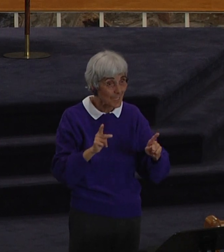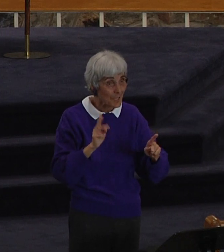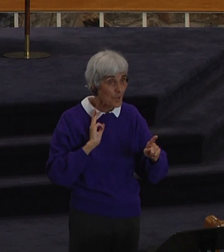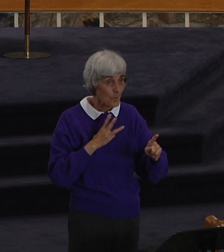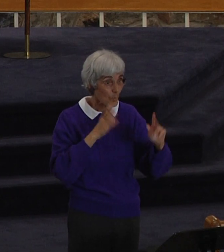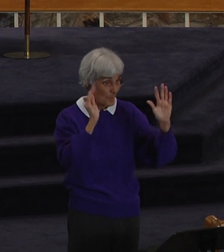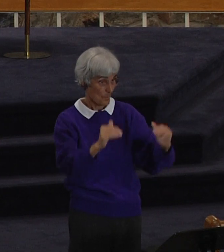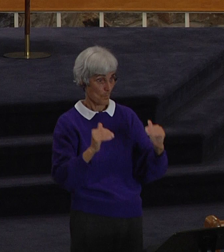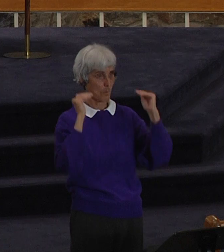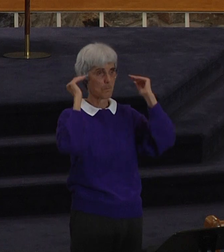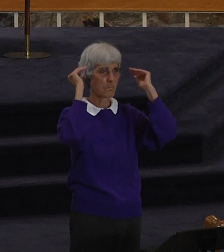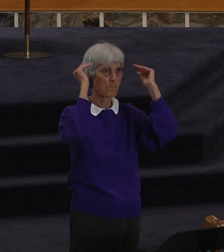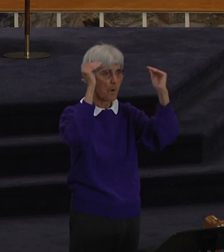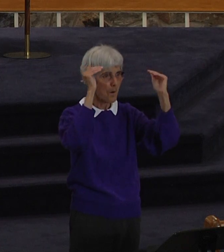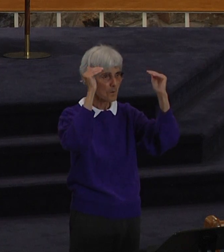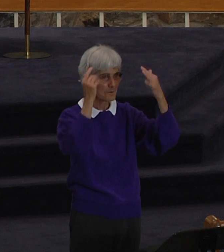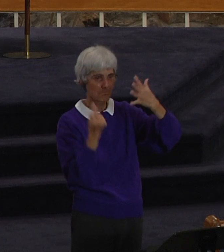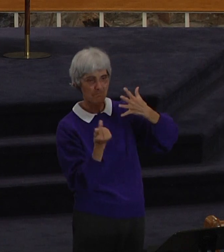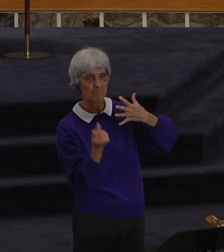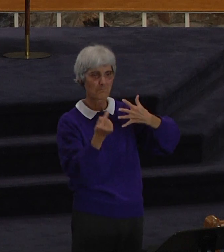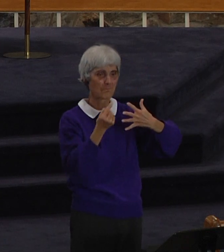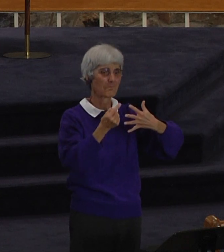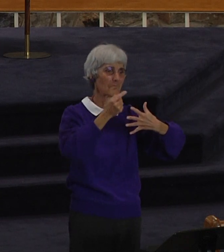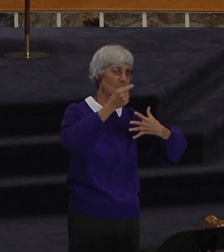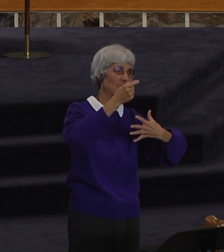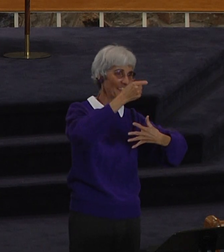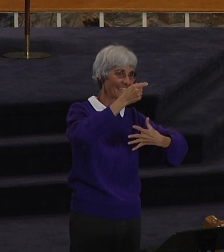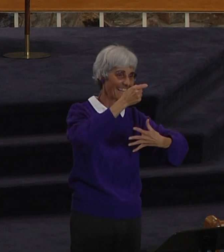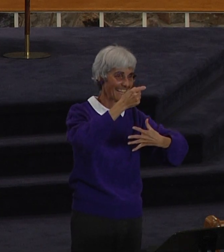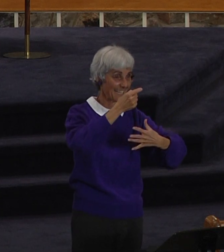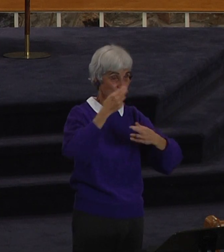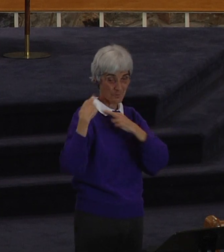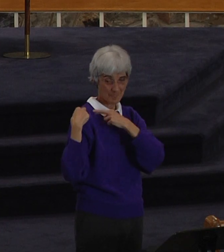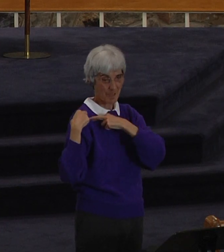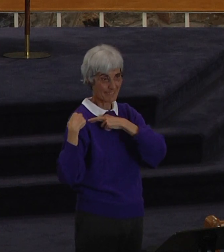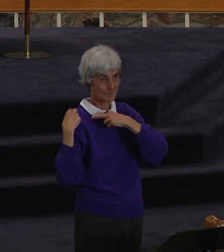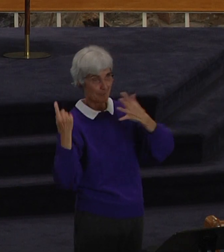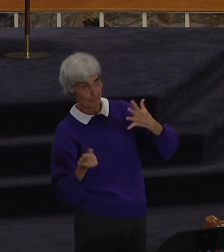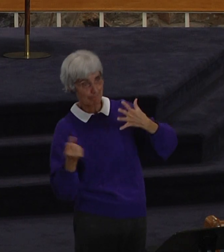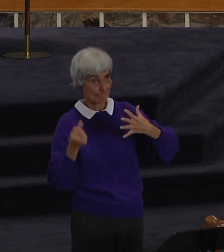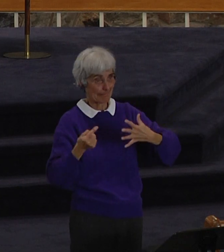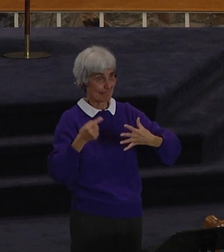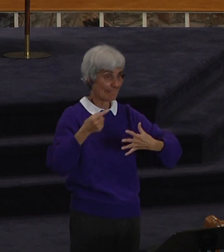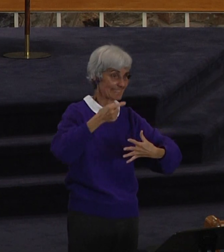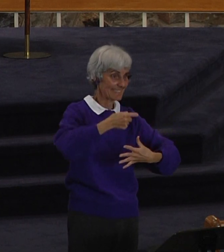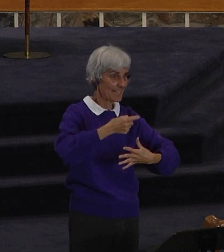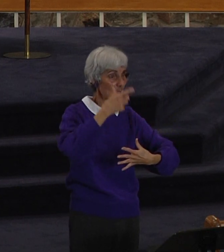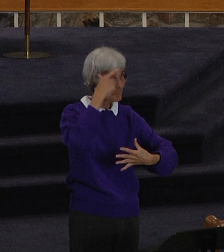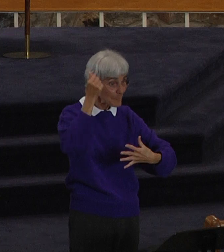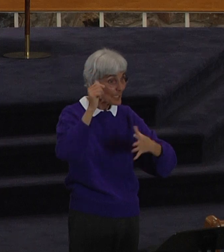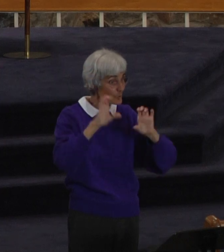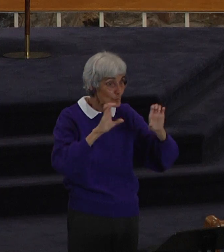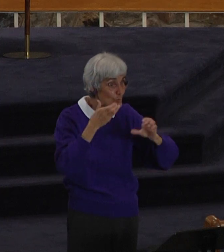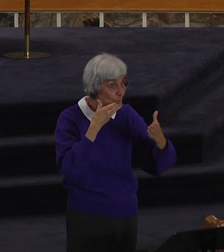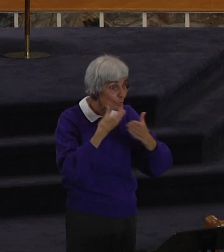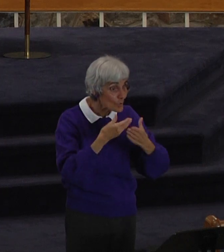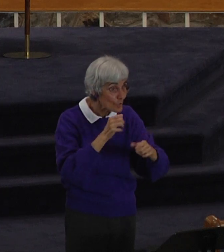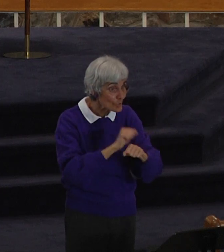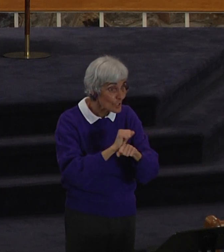give promotions. We give positions of responsibility for those who selflessly